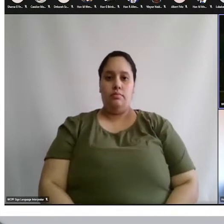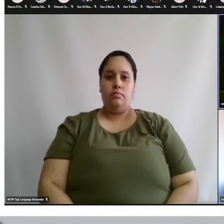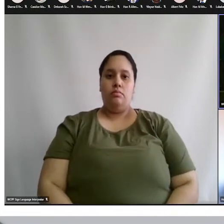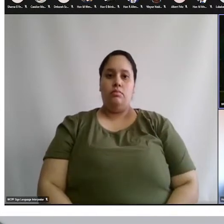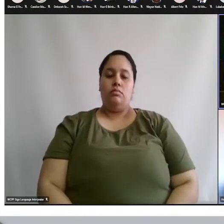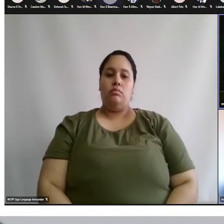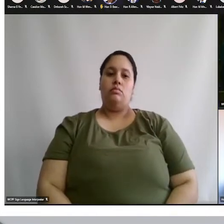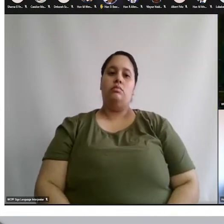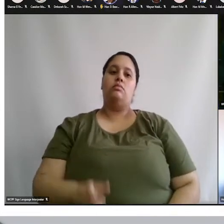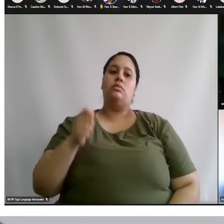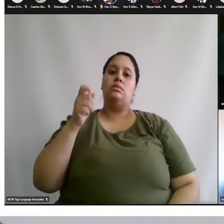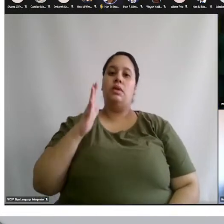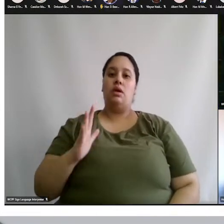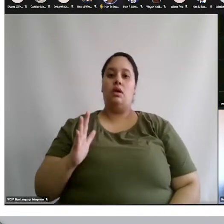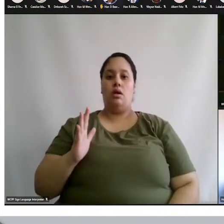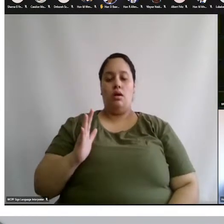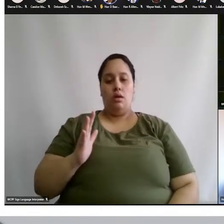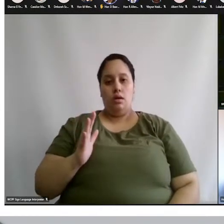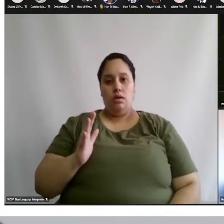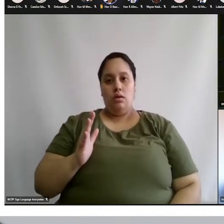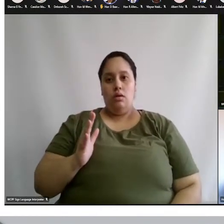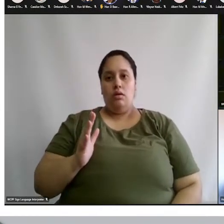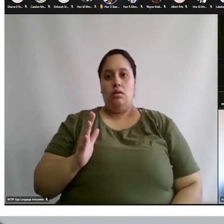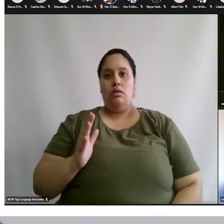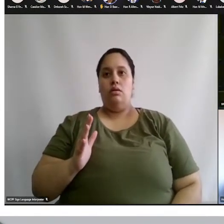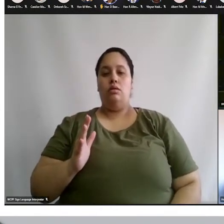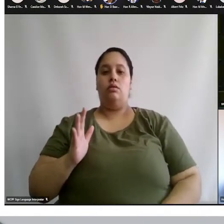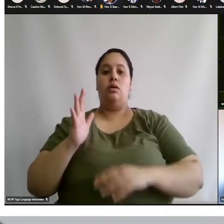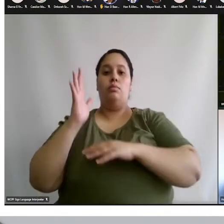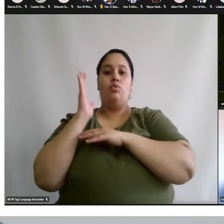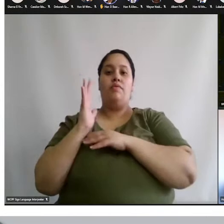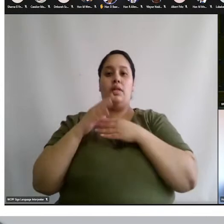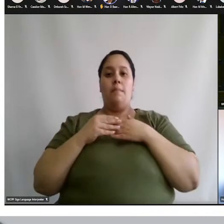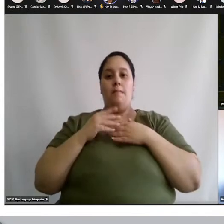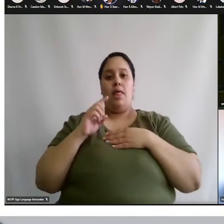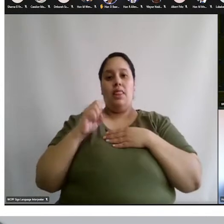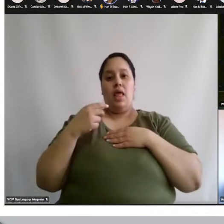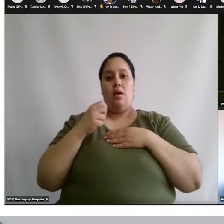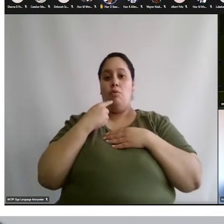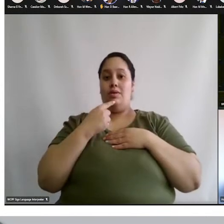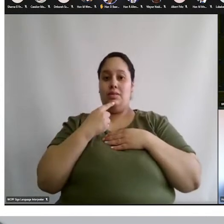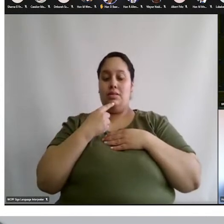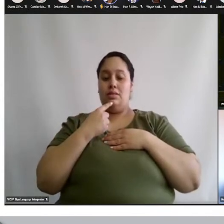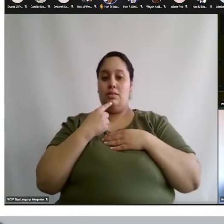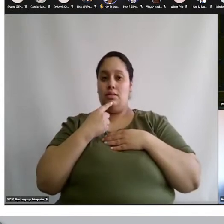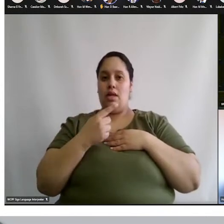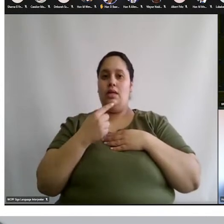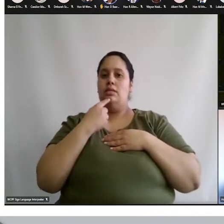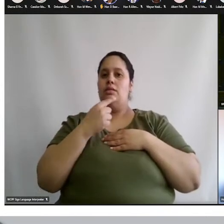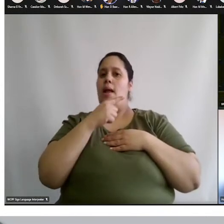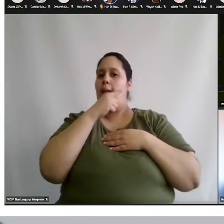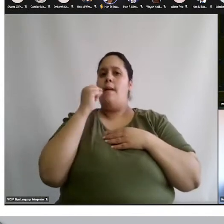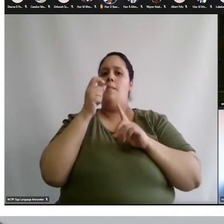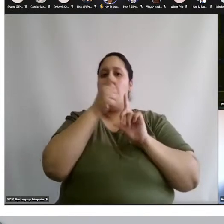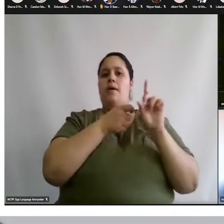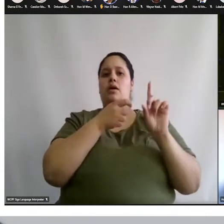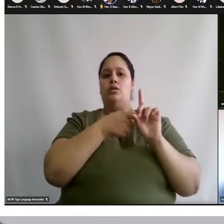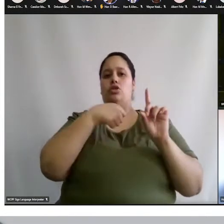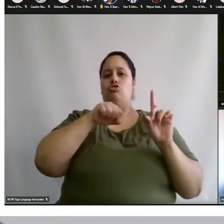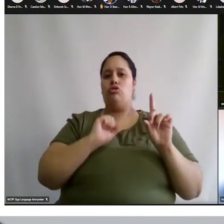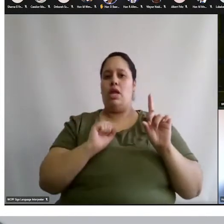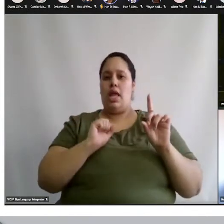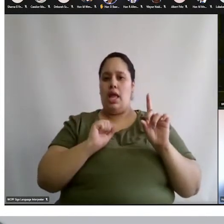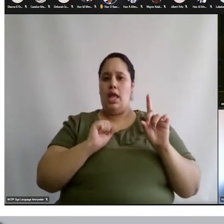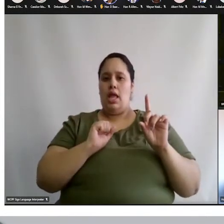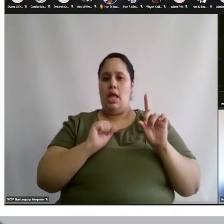Speaker, previously when Member Dugmore was speaking, he didn't mention a name of one of the chairs and the backbenchers to which he